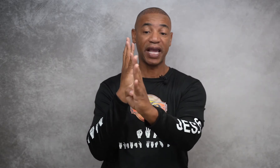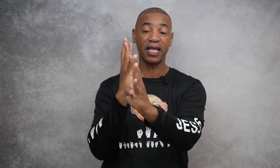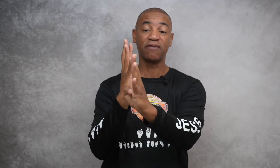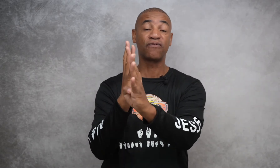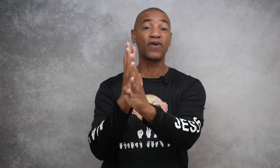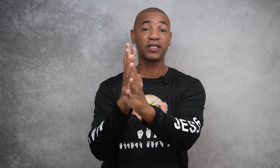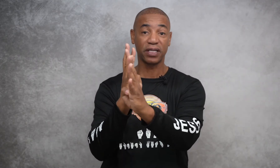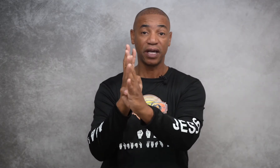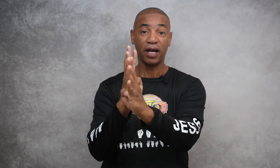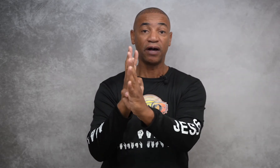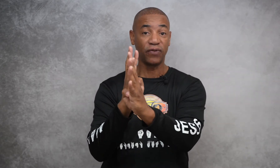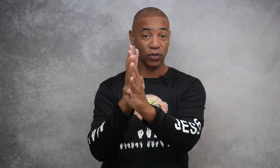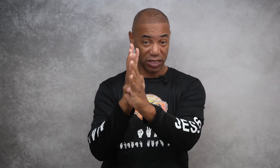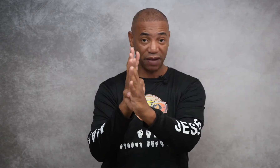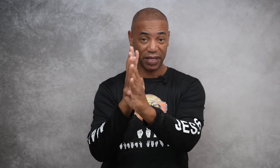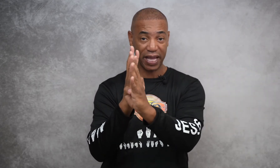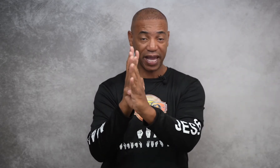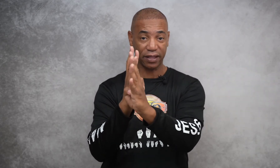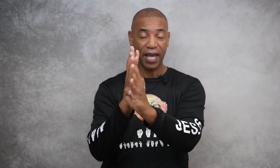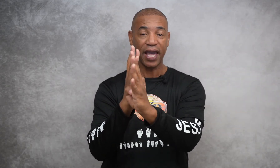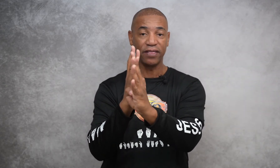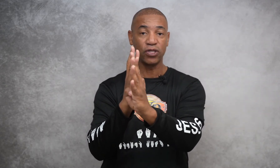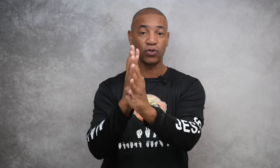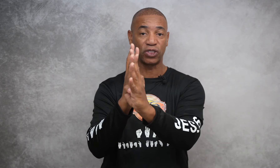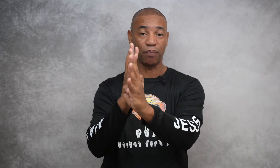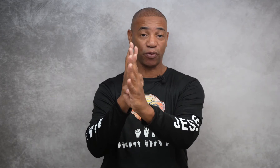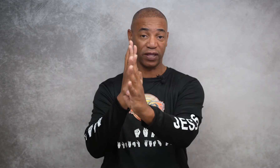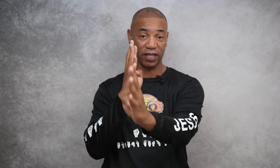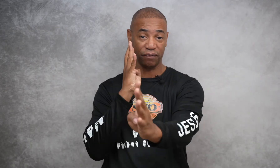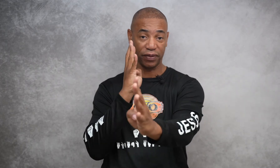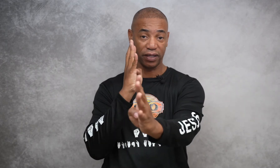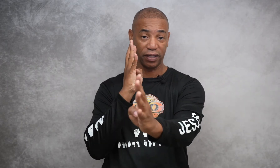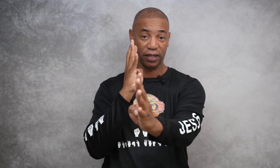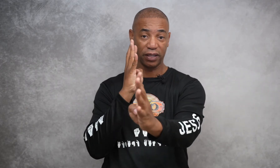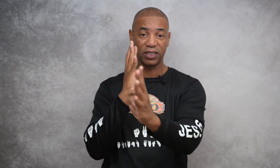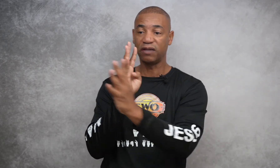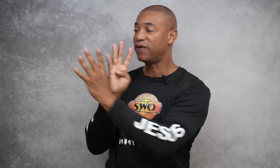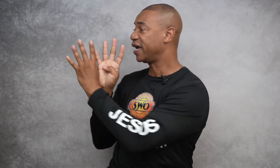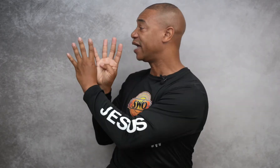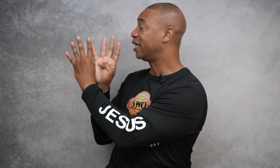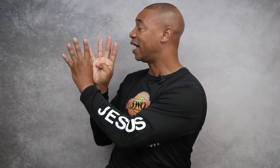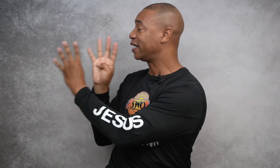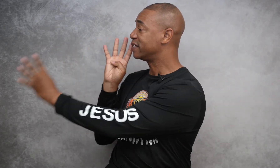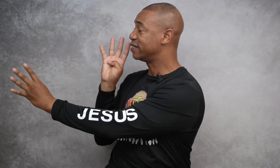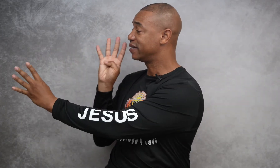in front of your dominant hand, and then you'll separate them, signifying a line.